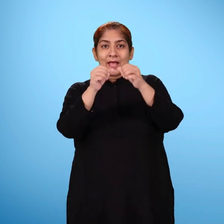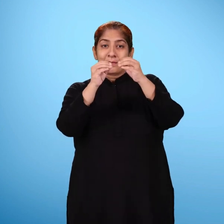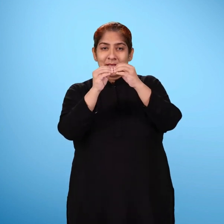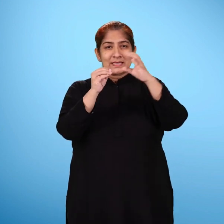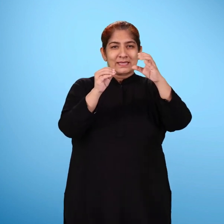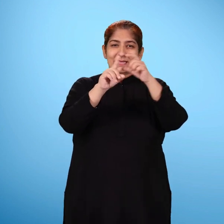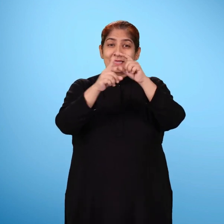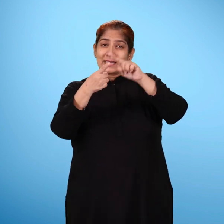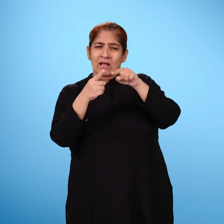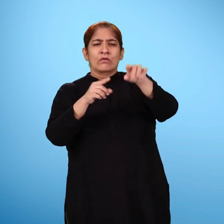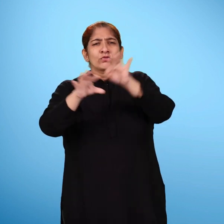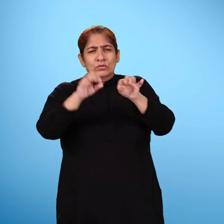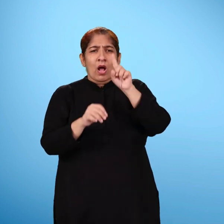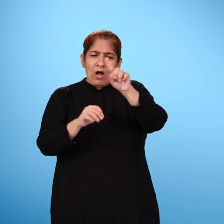Select one or more options.